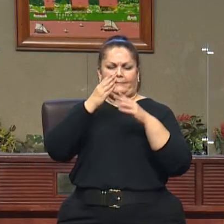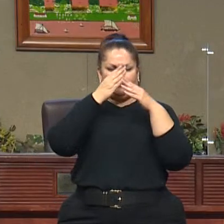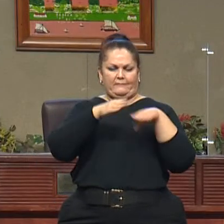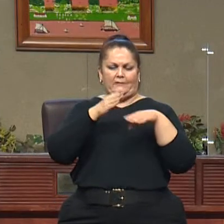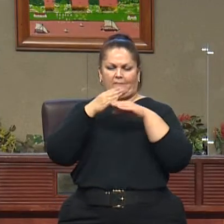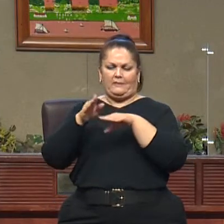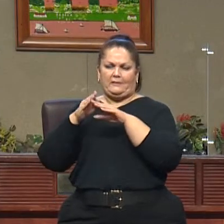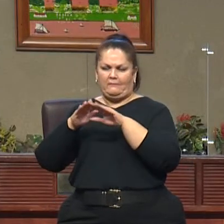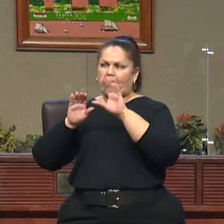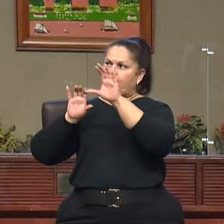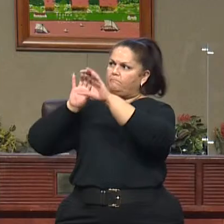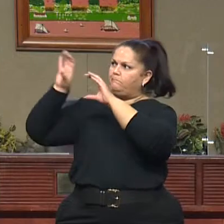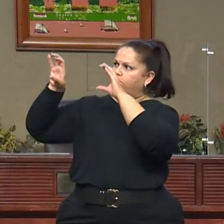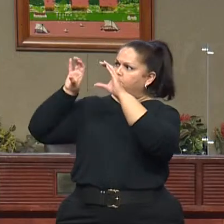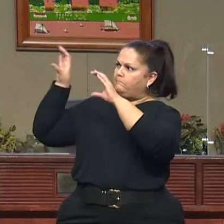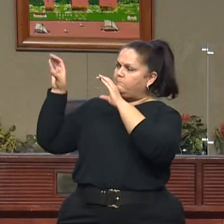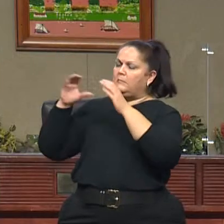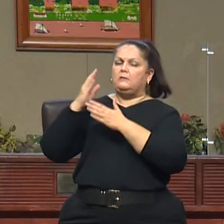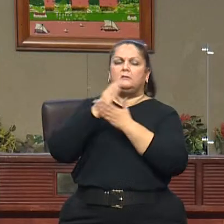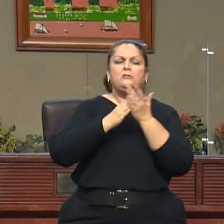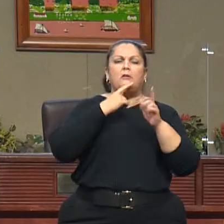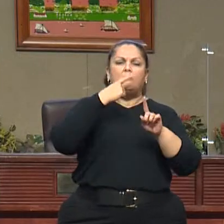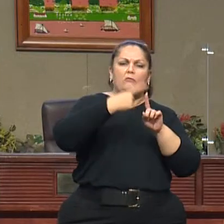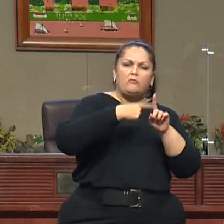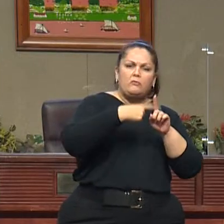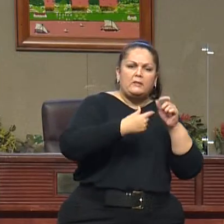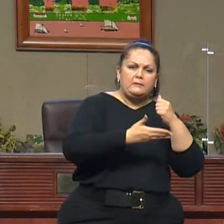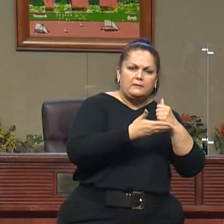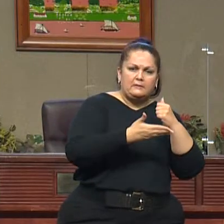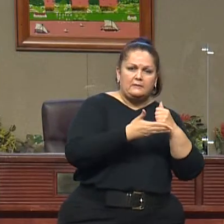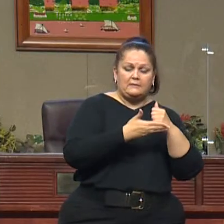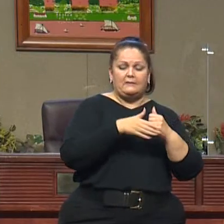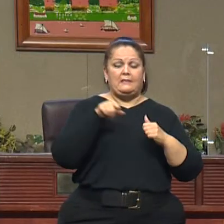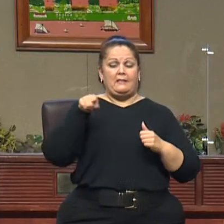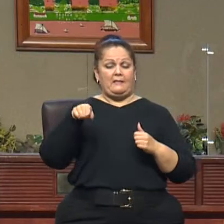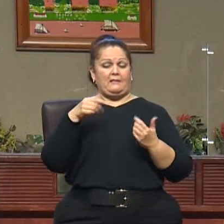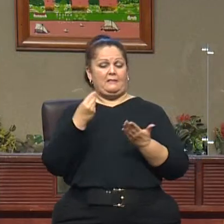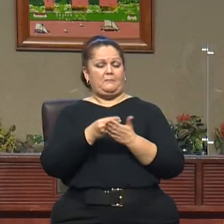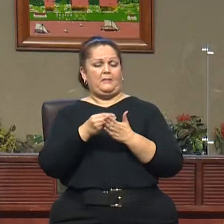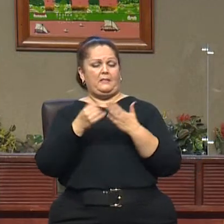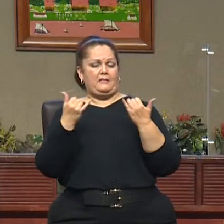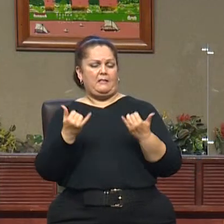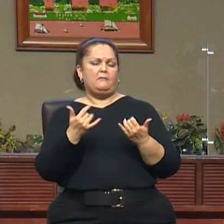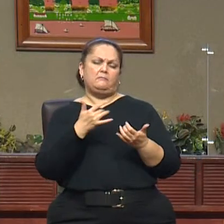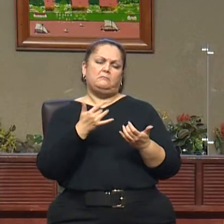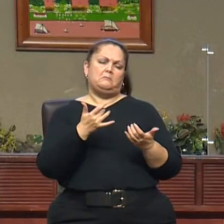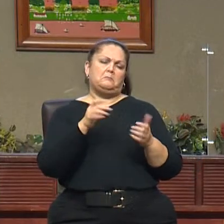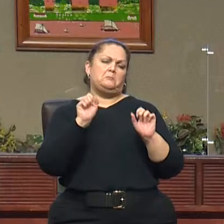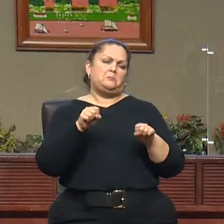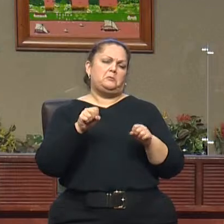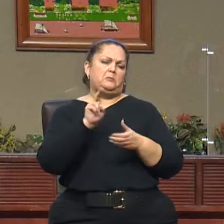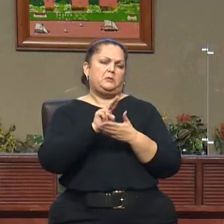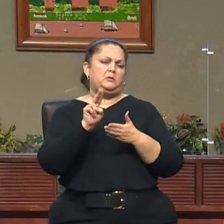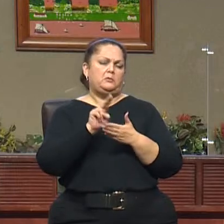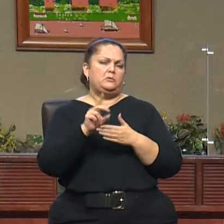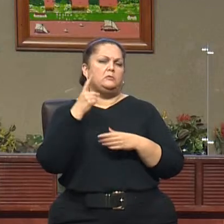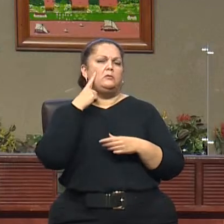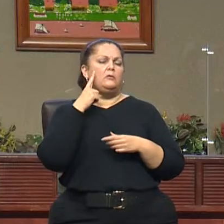million for rental assistance. So these dollars are likely going to be used